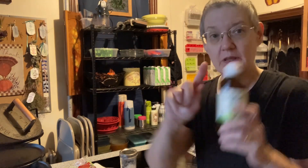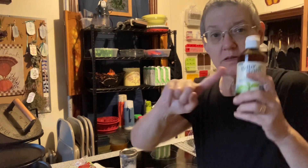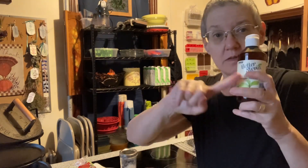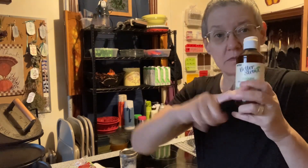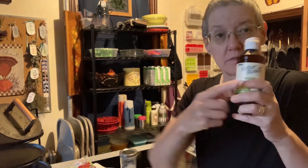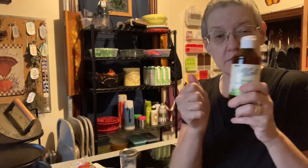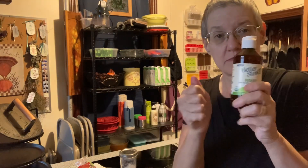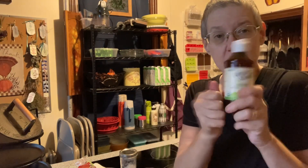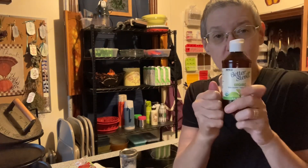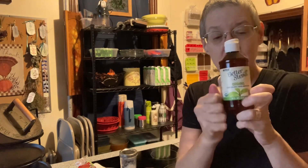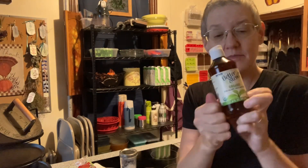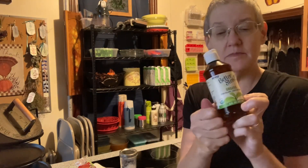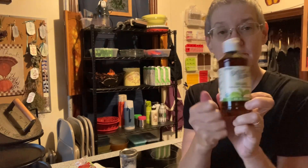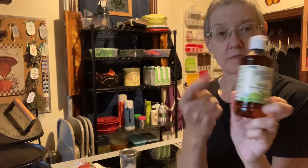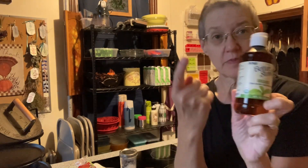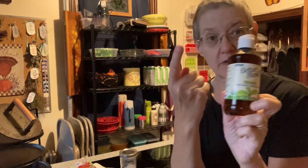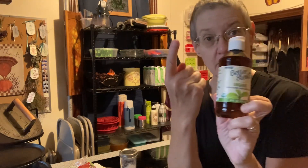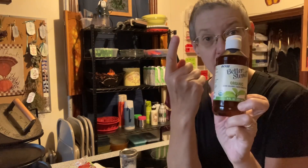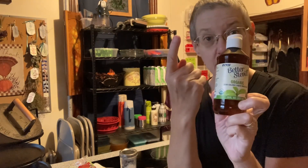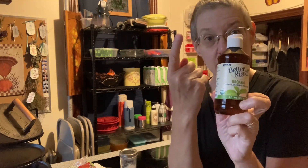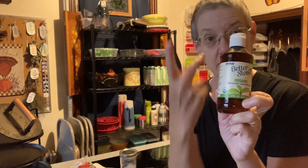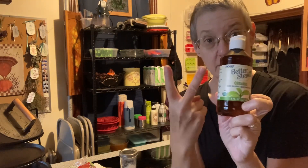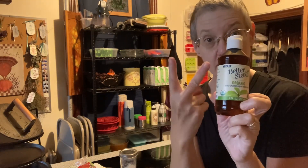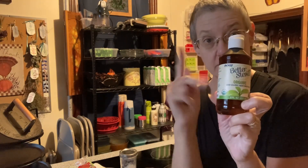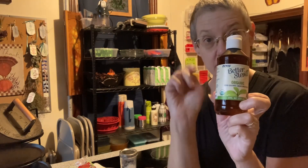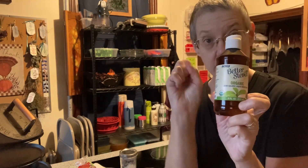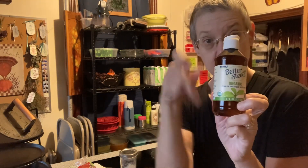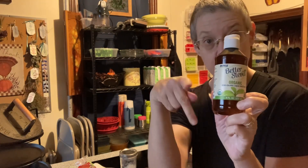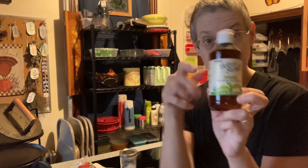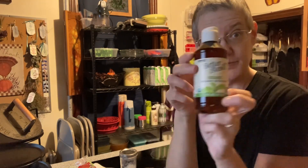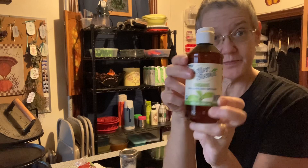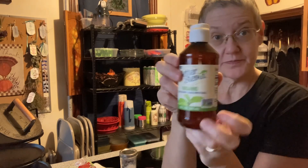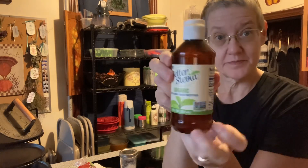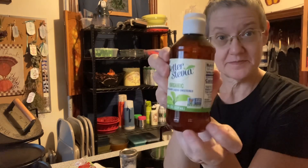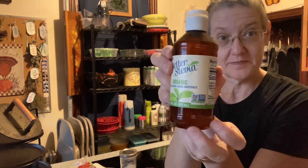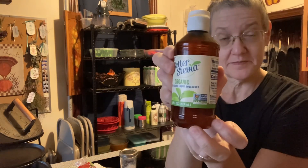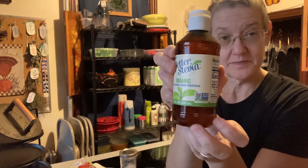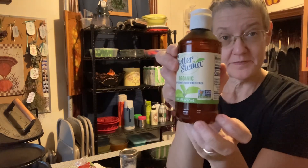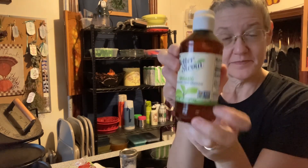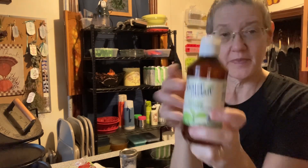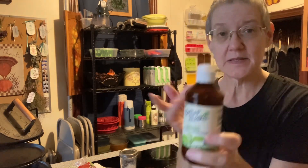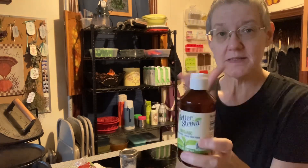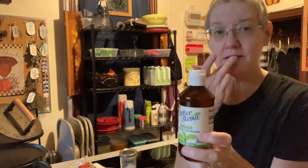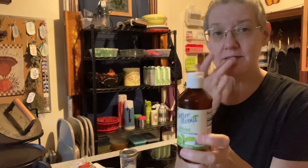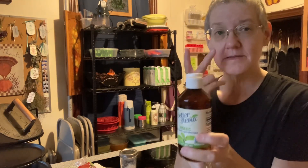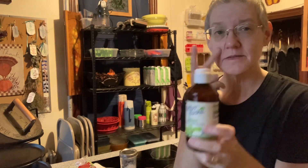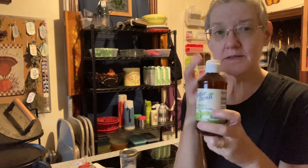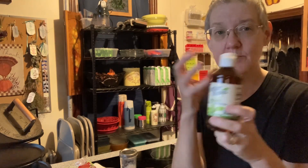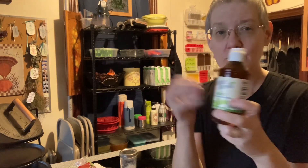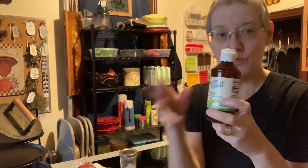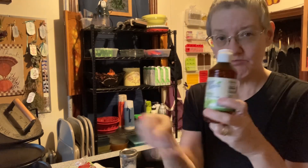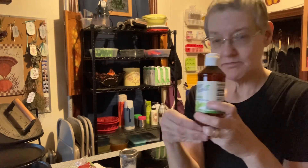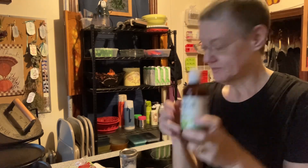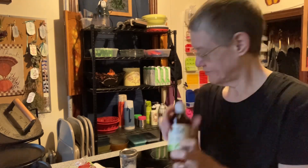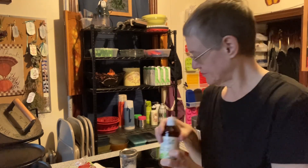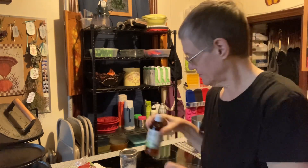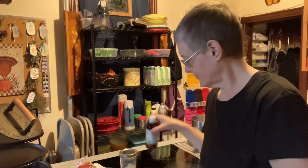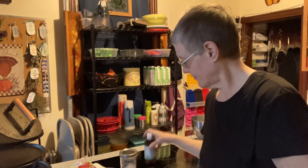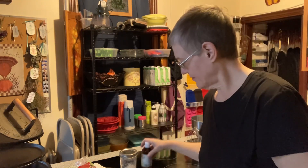And we're going to add liquid stevia. We're going to start with half a teaspoon and see if we need to add